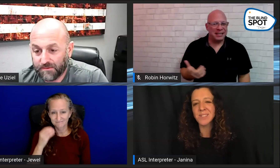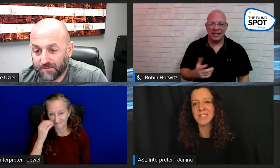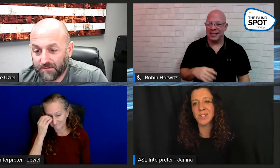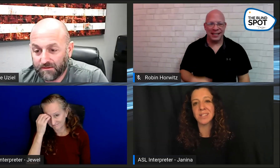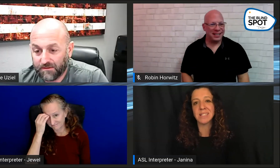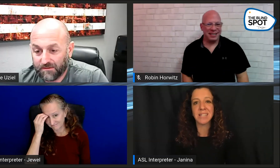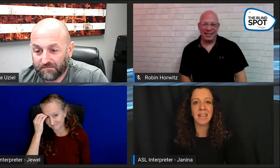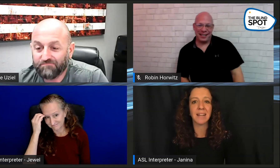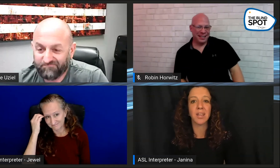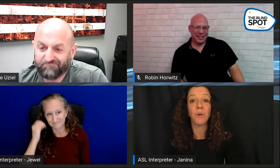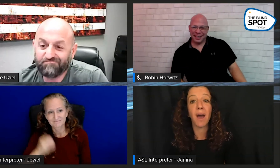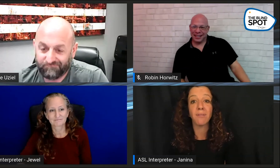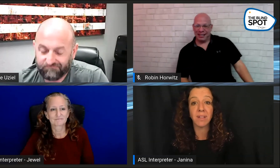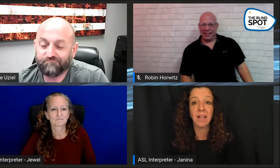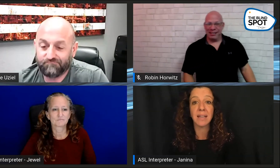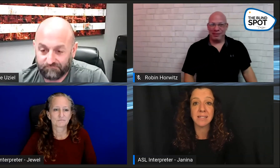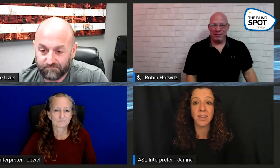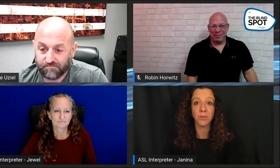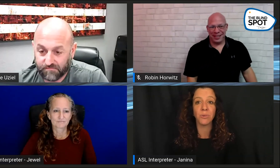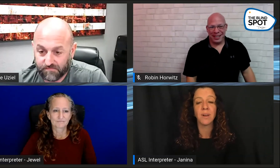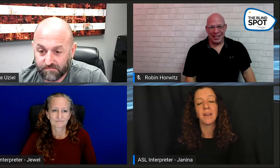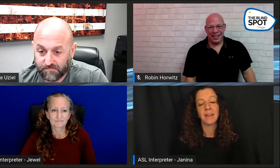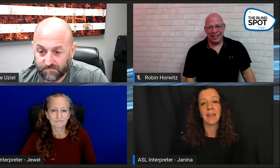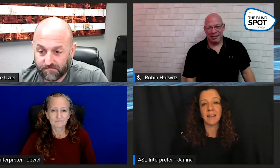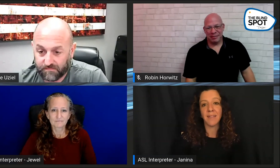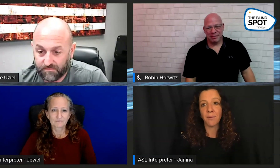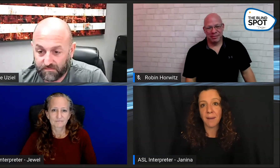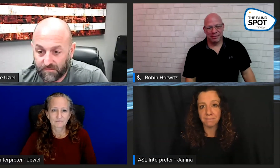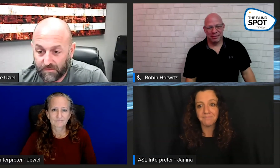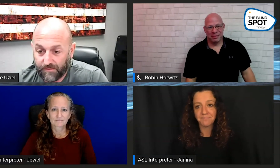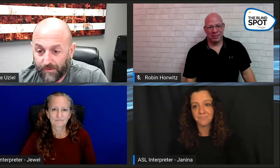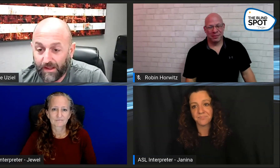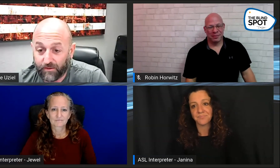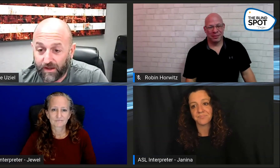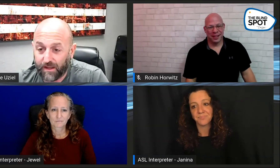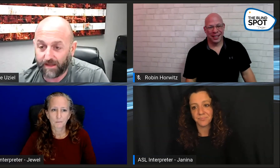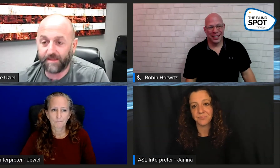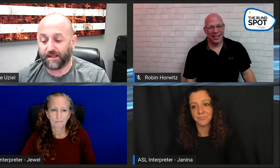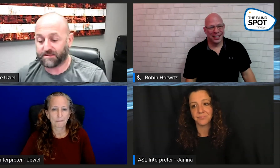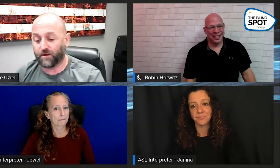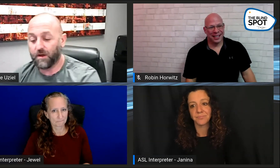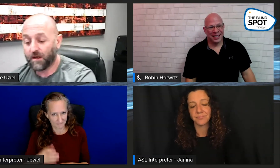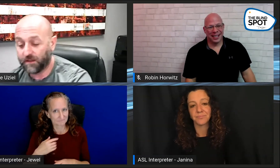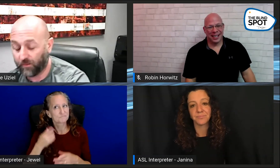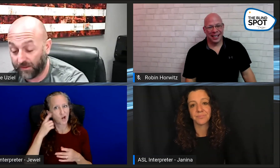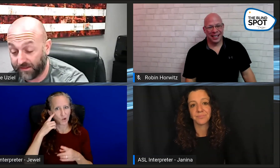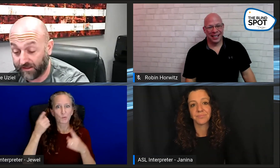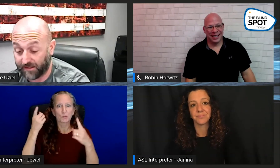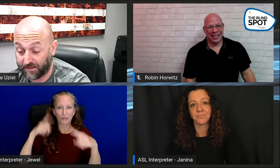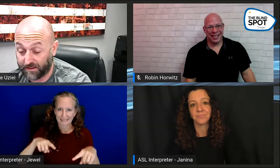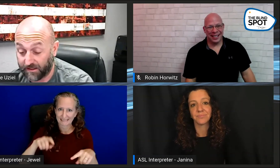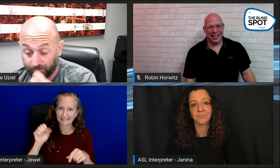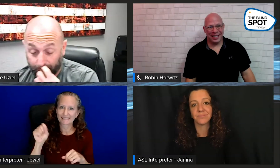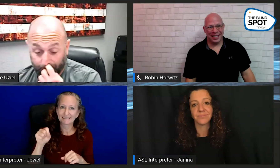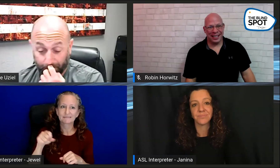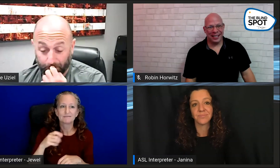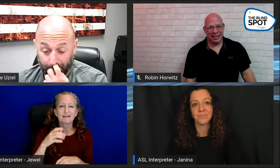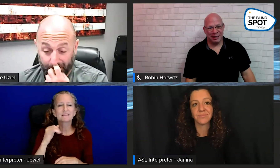services, I think there's a certain disconnect that you have with clients that you gain in that way. I agree. And I think that's the one thing